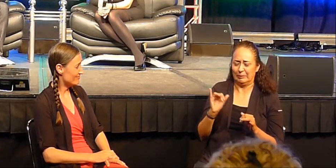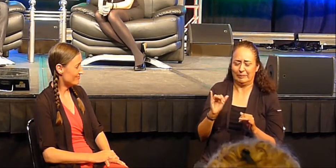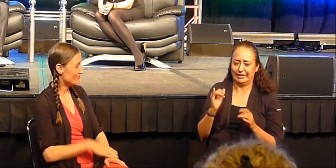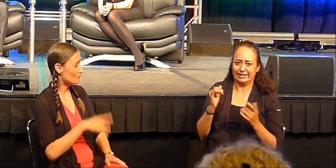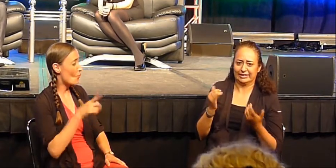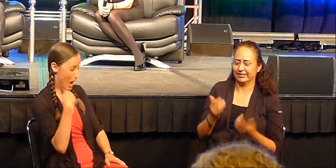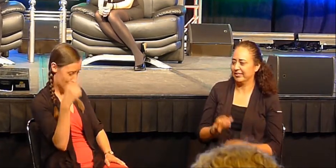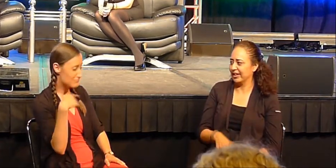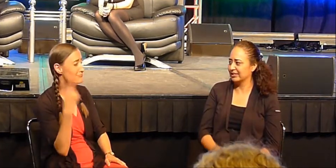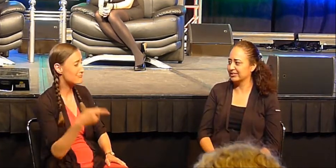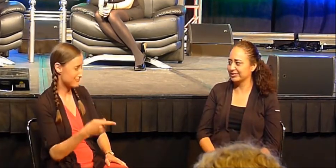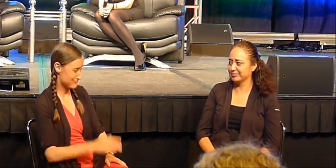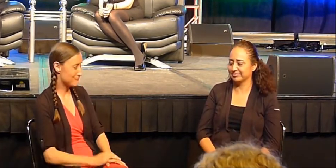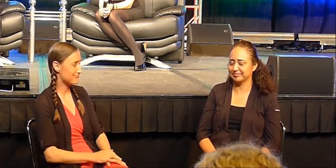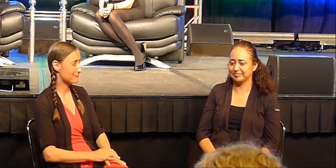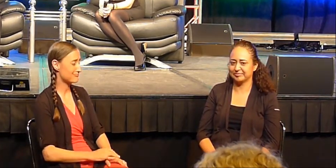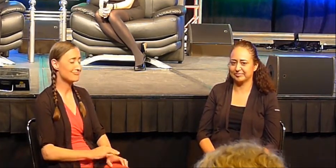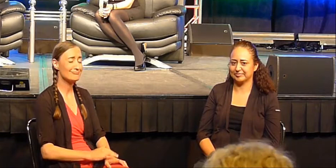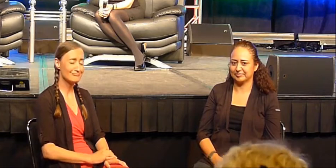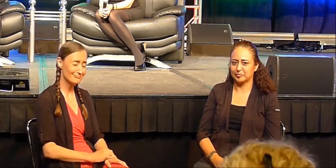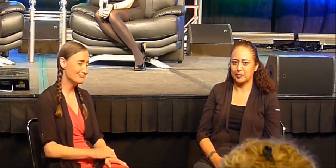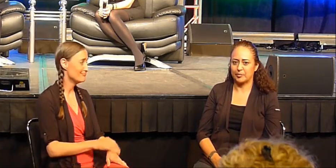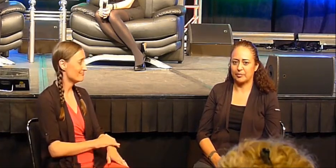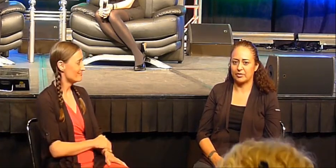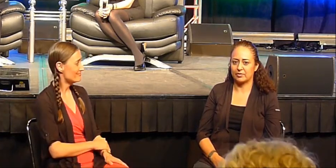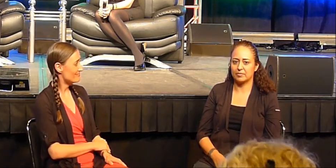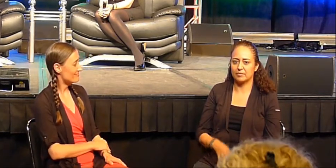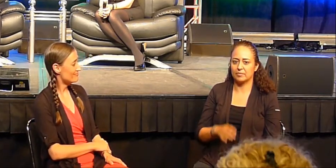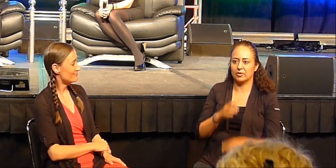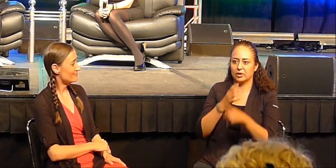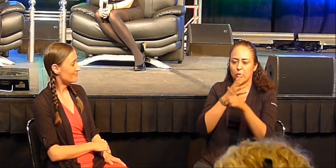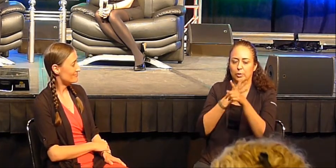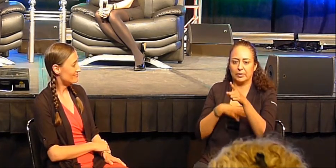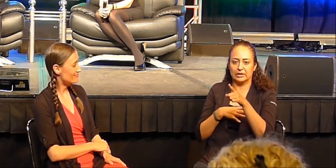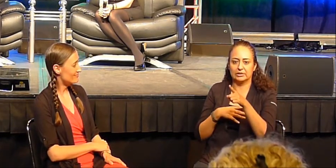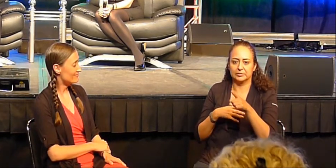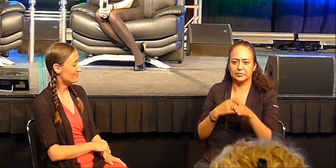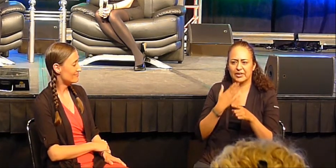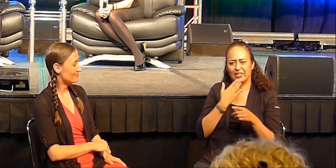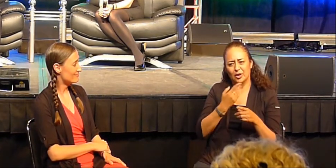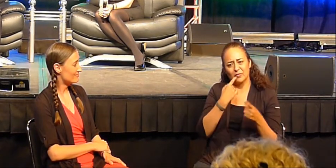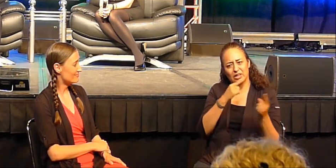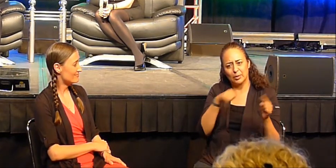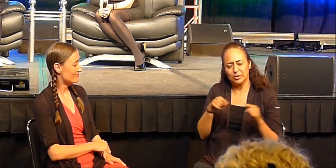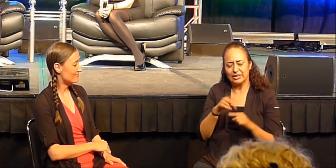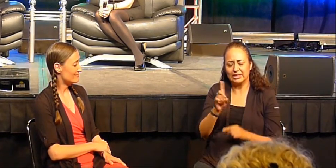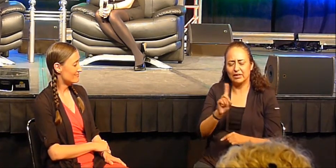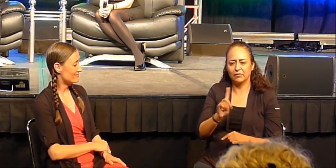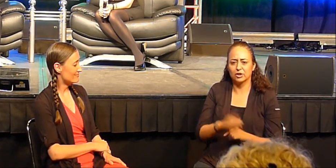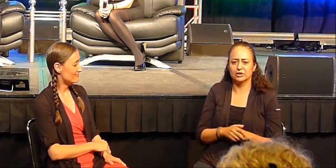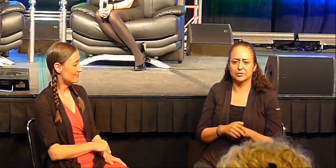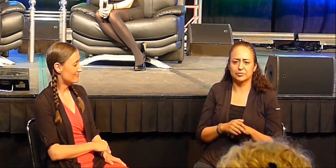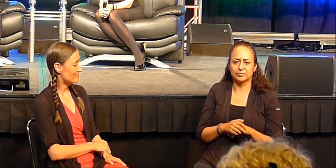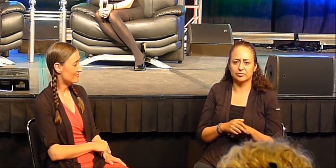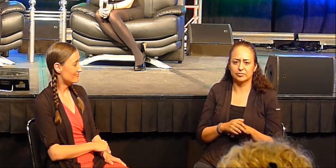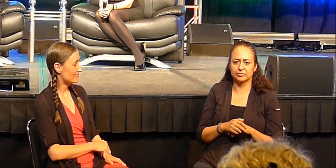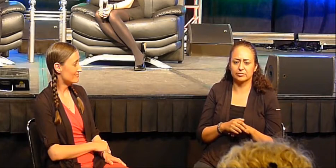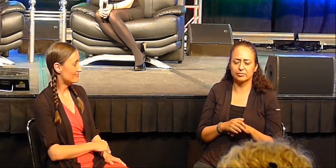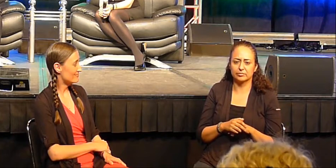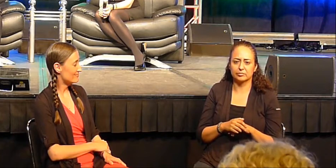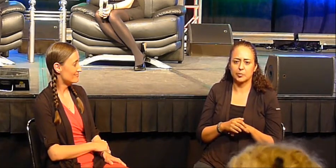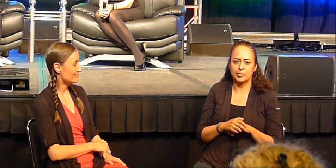Hi. Hi, Cary. Thank you for coming to Denver. I'm very excited to see you. Thank you. What's your name? Joelle. Joelle? Yes. Hi,